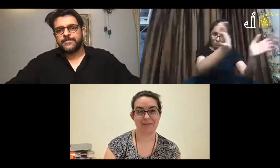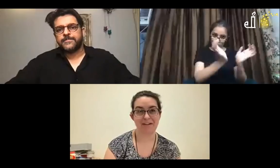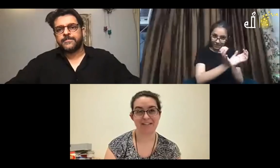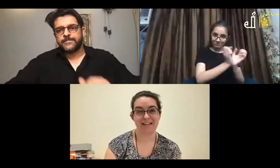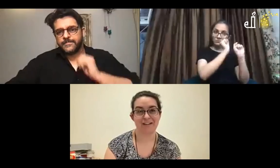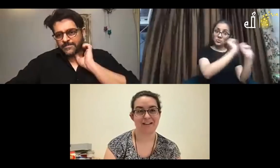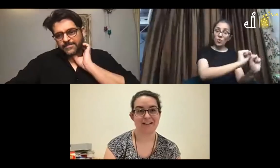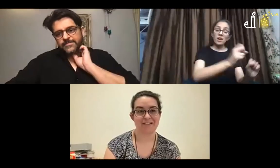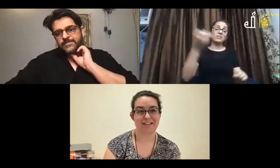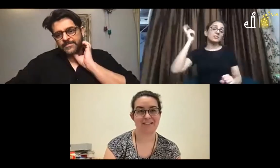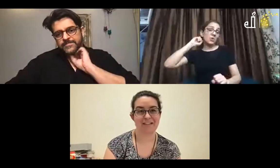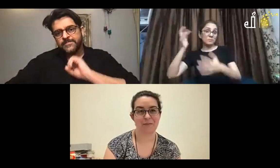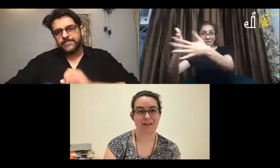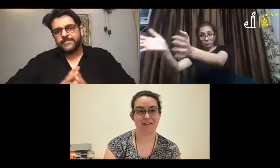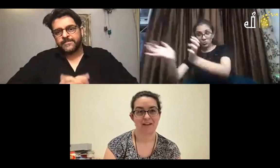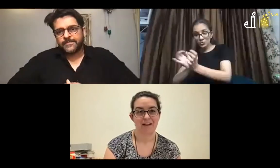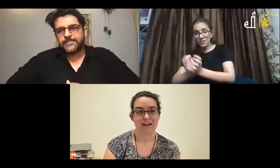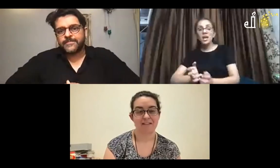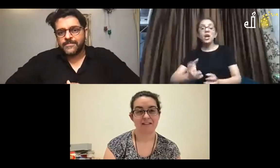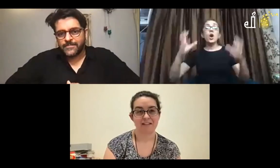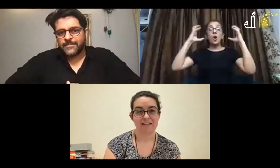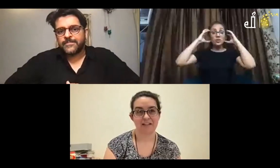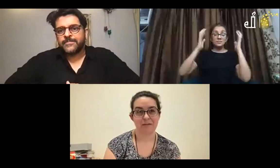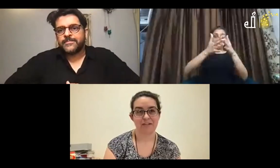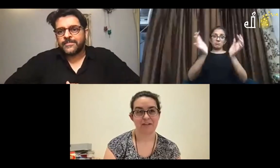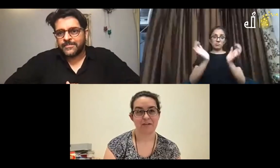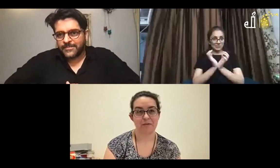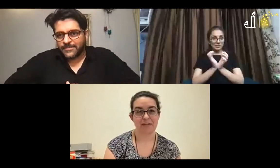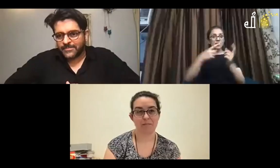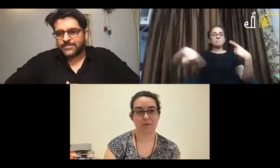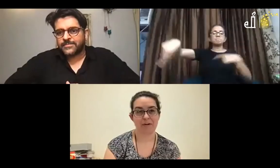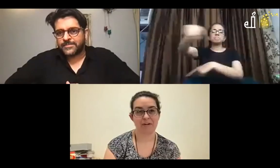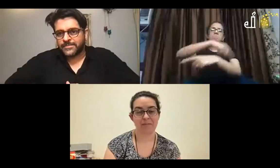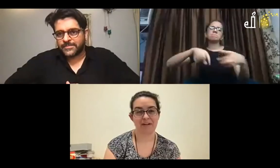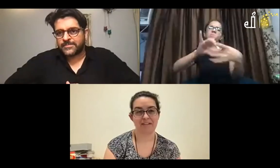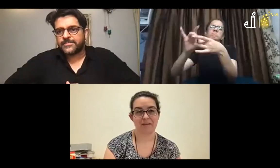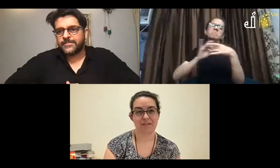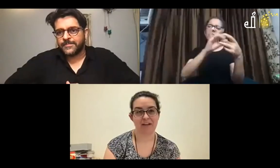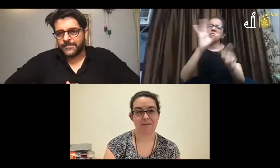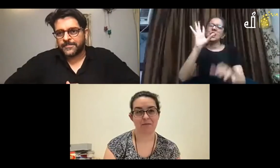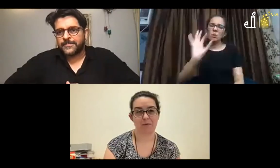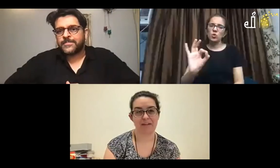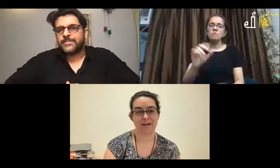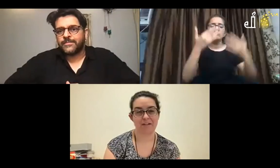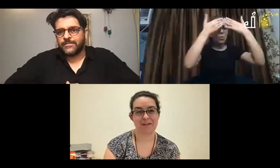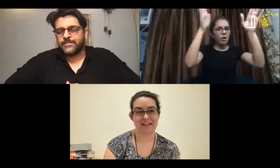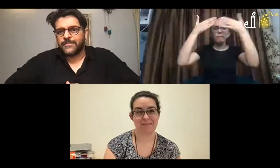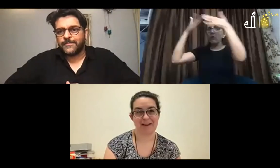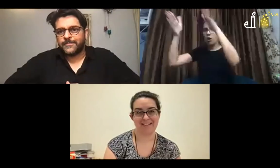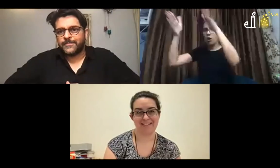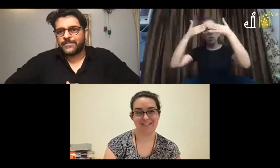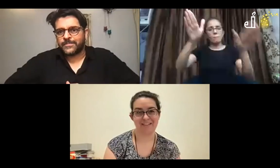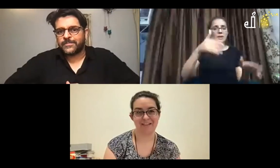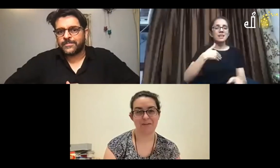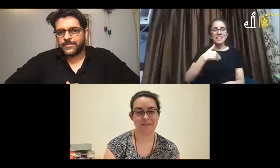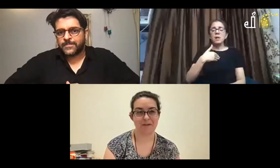implant communities and audiologists as well. I think listening to each other is really important because sometimes we are speaking